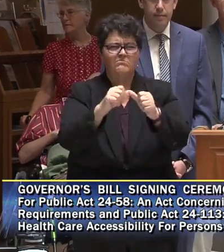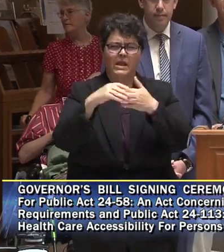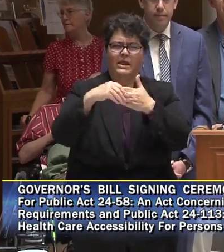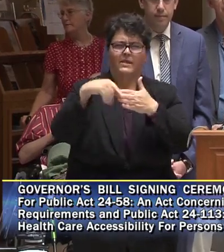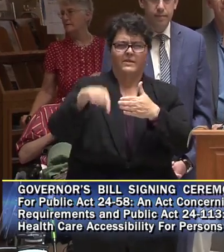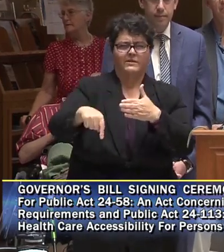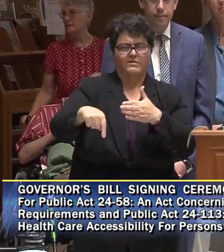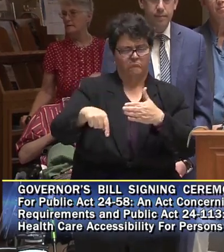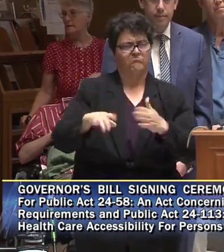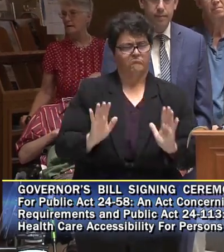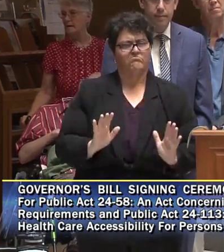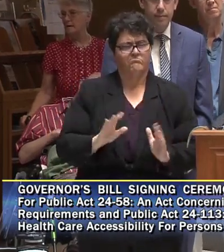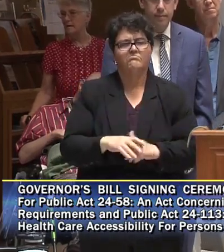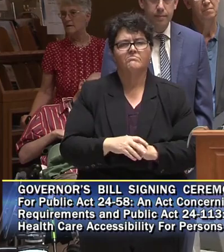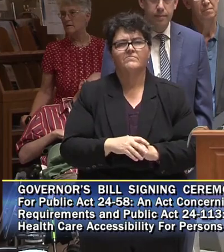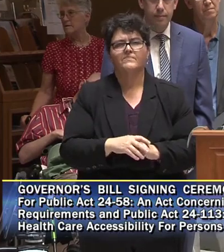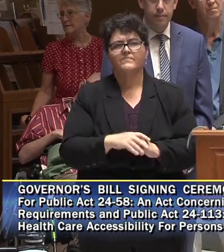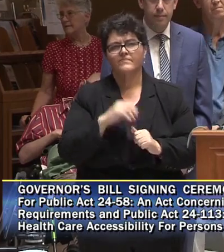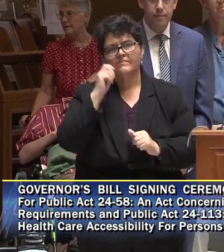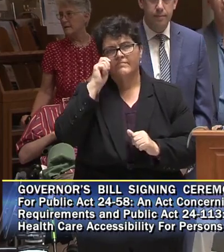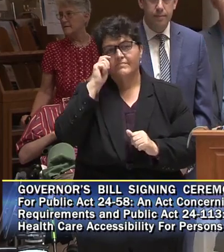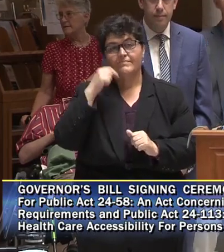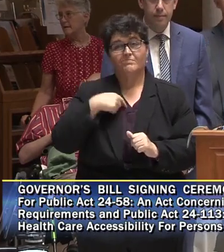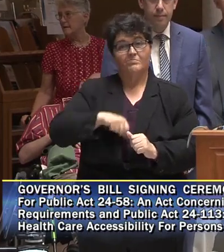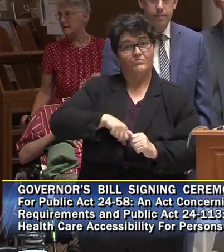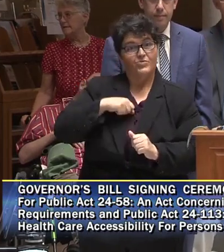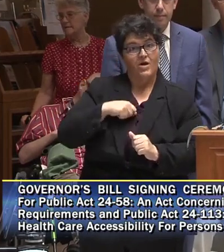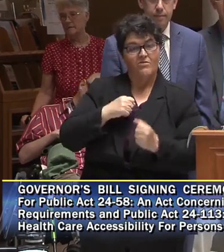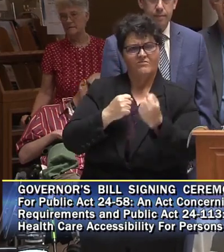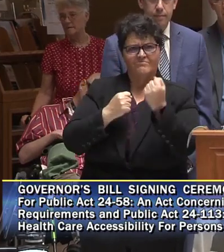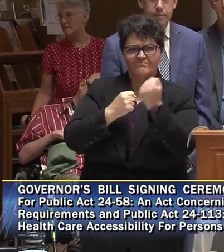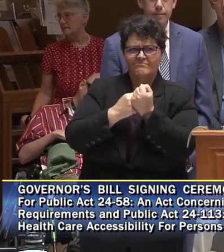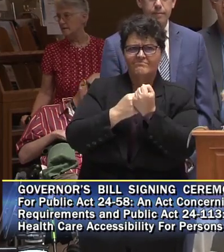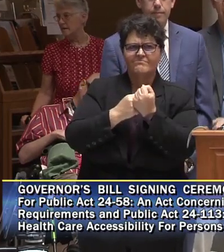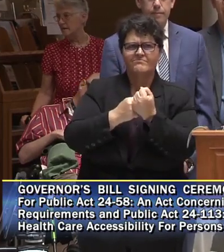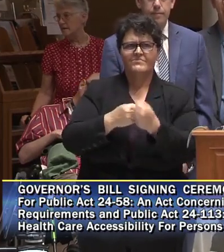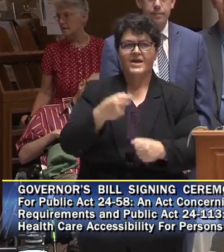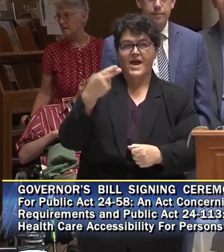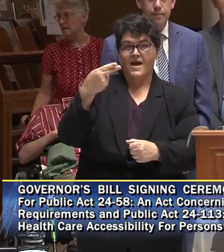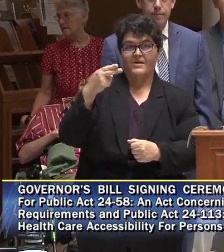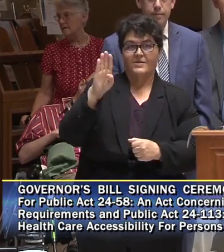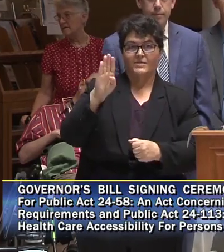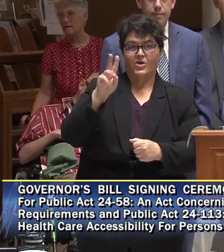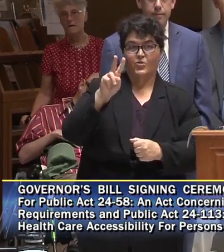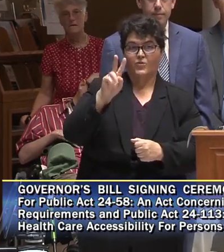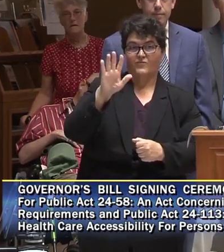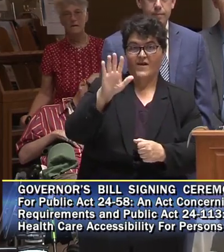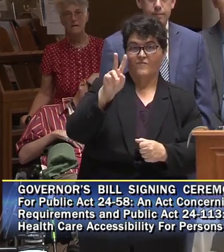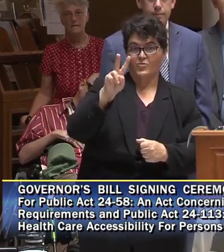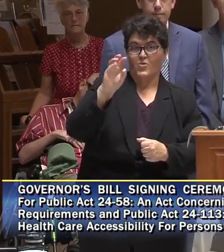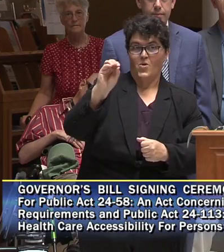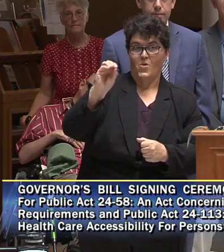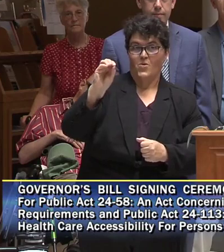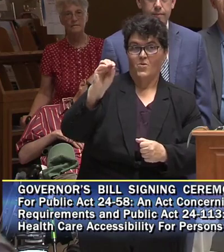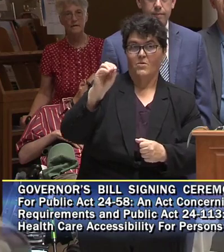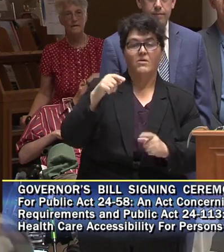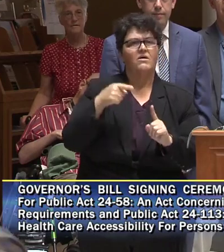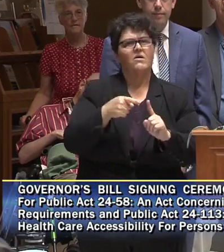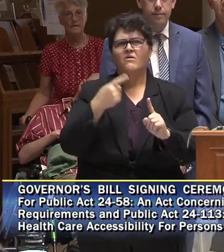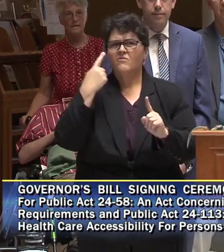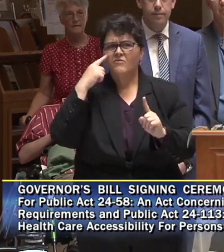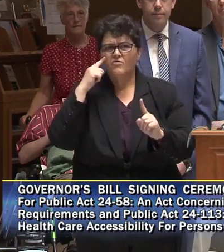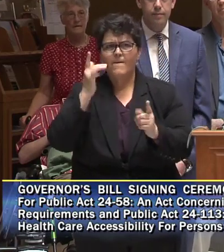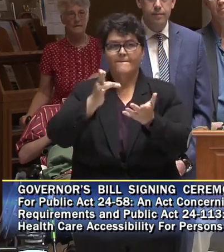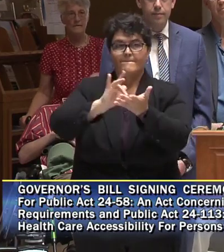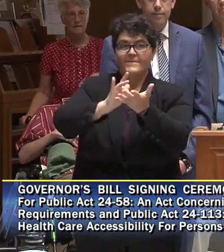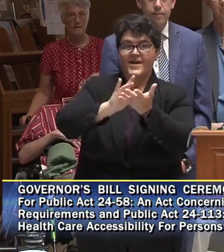also proud to co-sponsor House Bill 5200 to expand the access of medical diagnostic